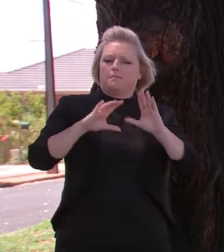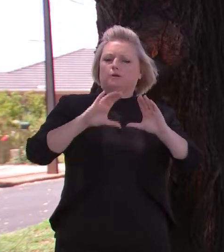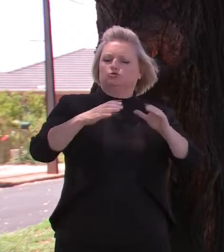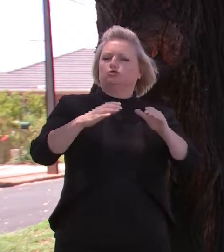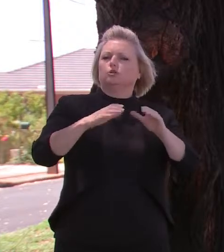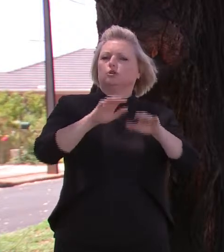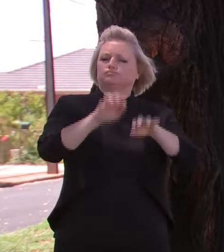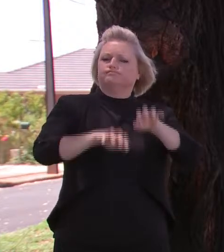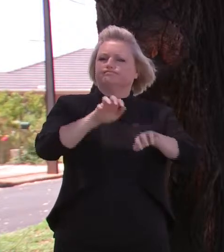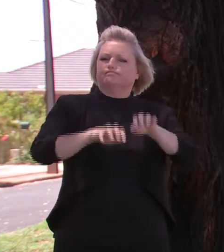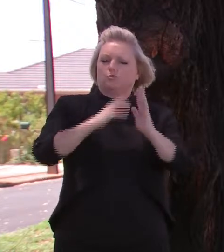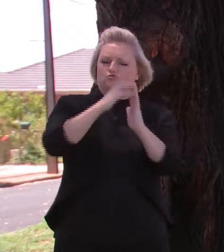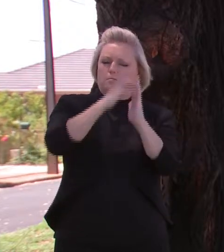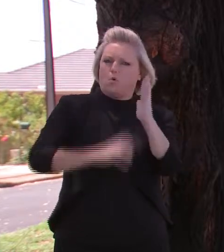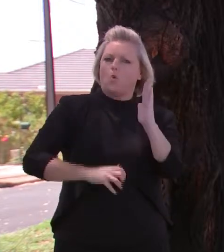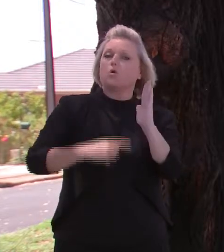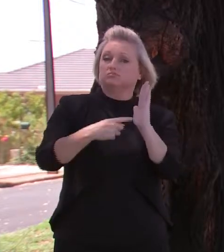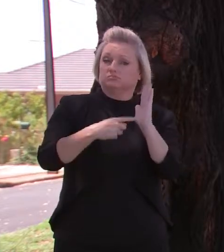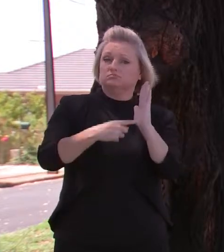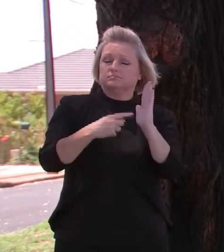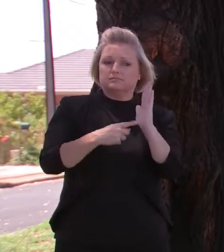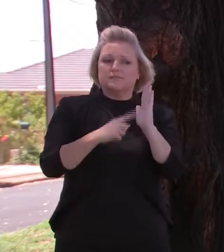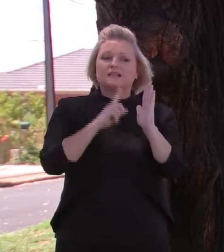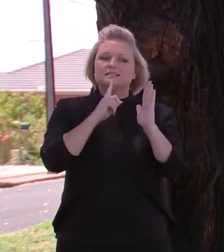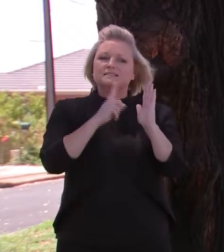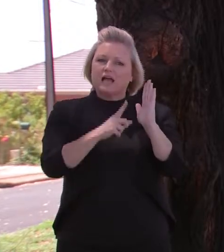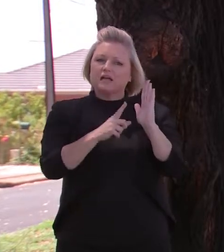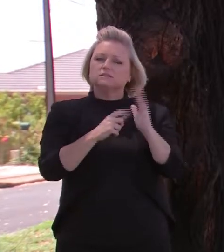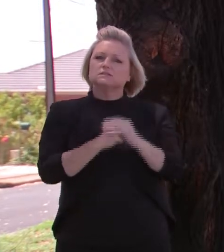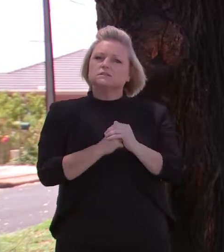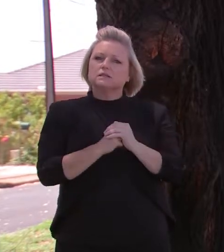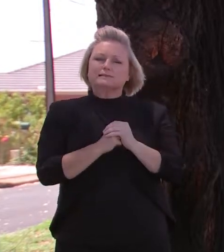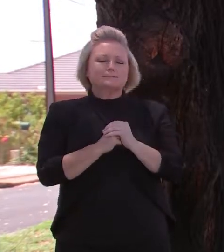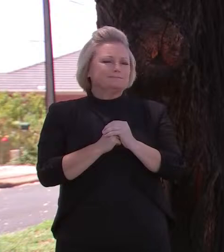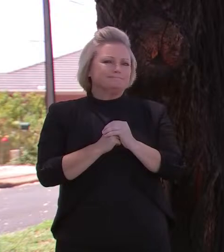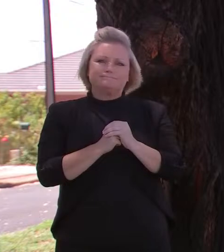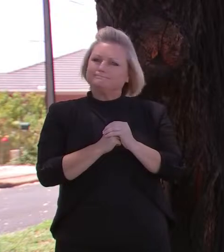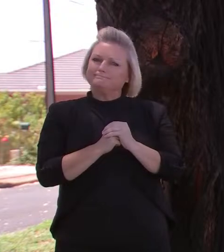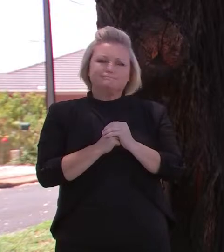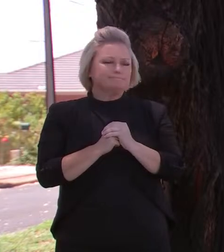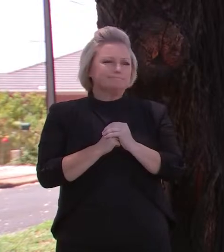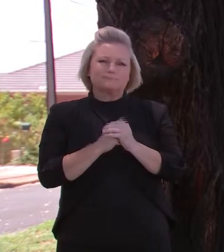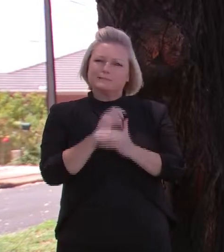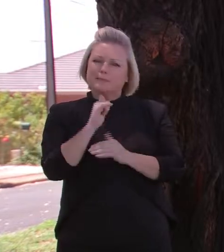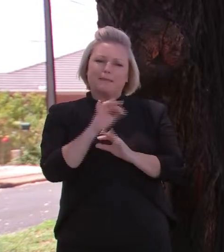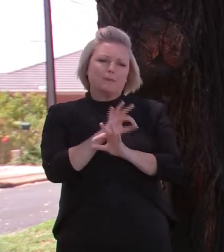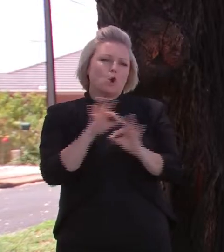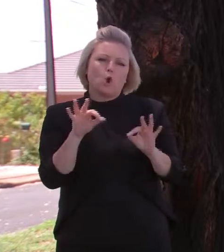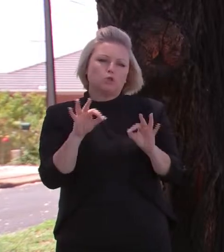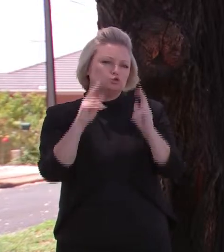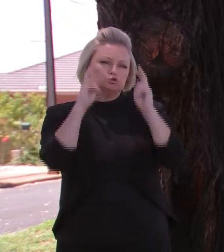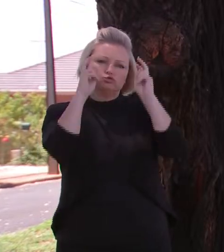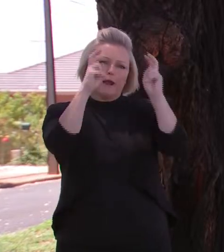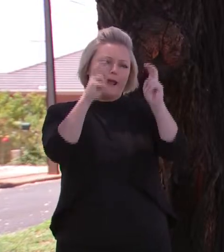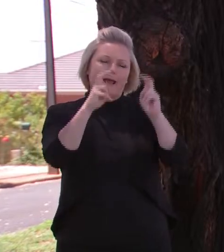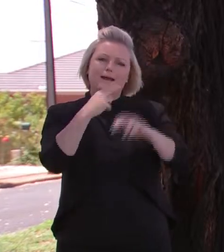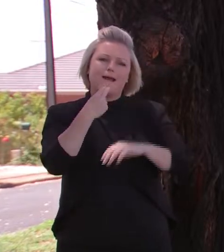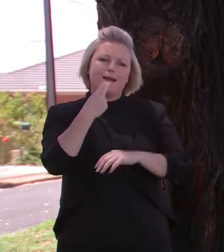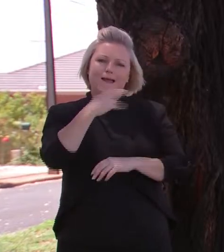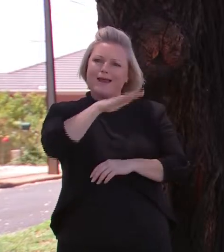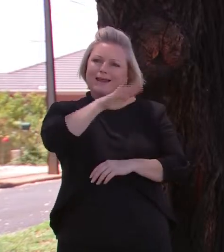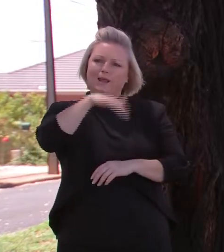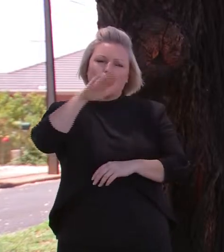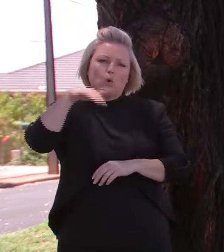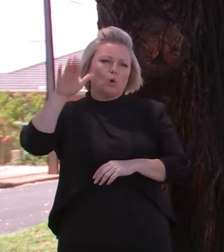to analyse. It does say that rail corridor is probably unviable, certainly doesn't produce a